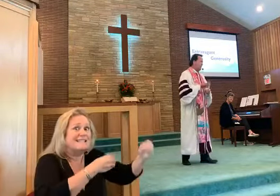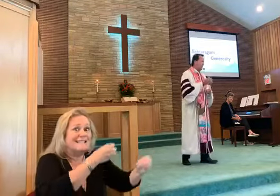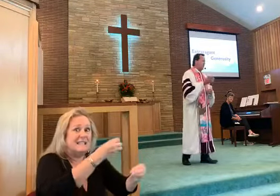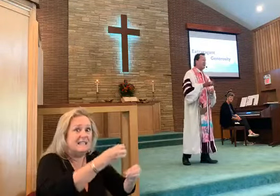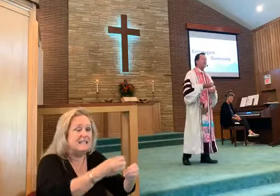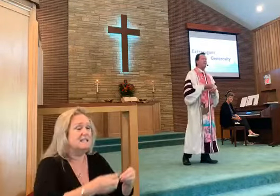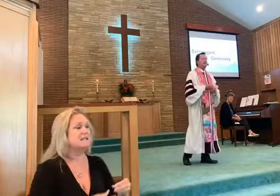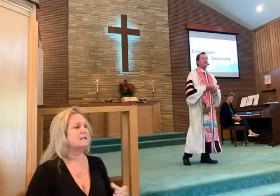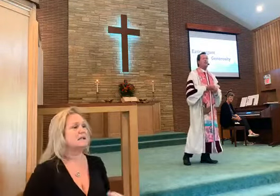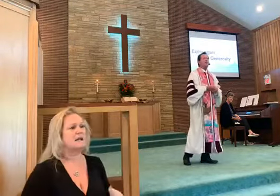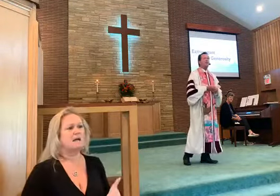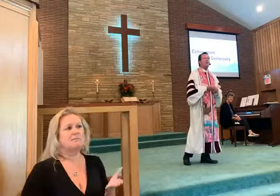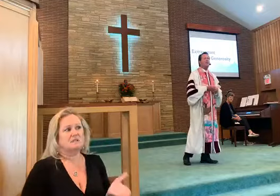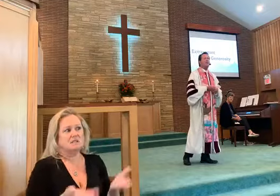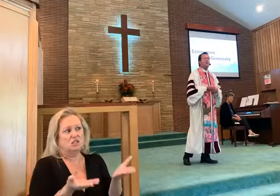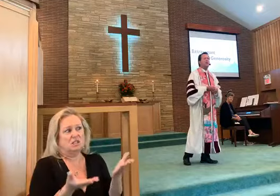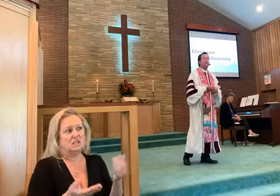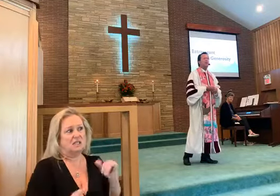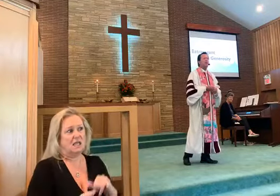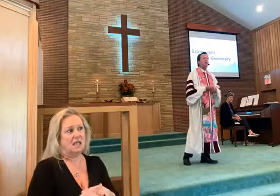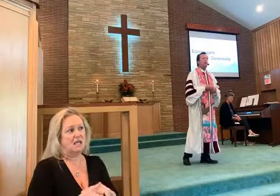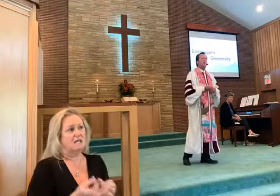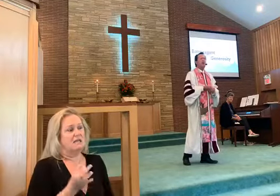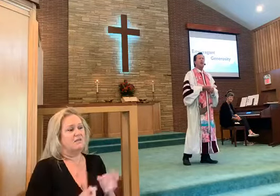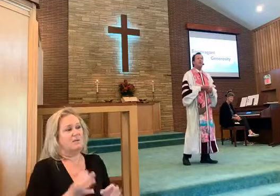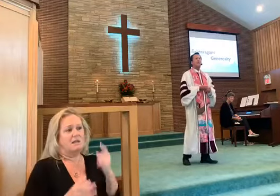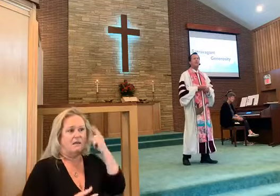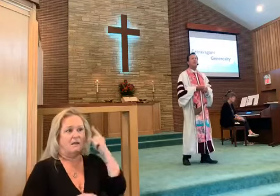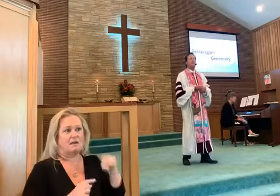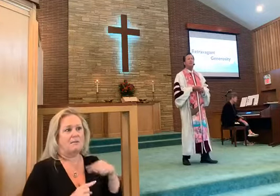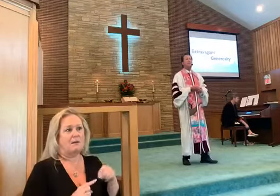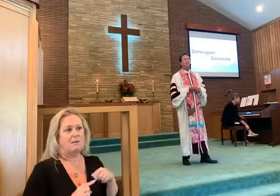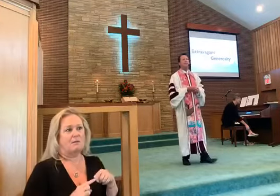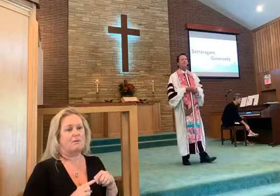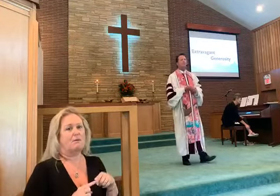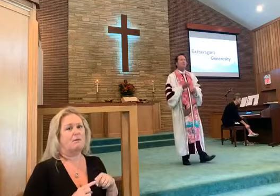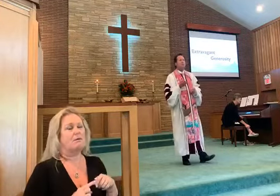I've been suggesting that if we thought about